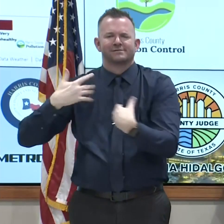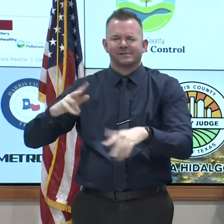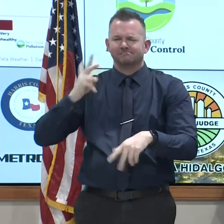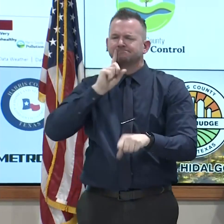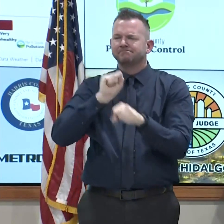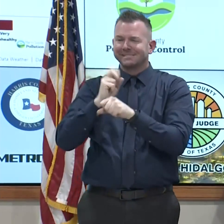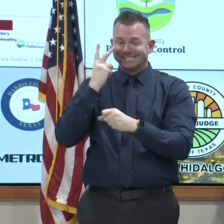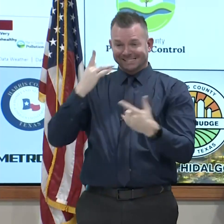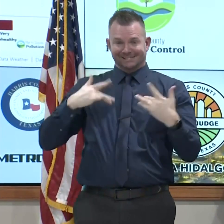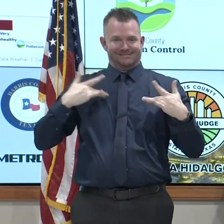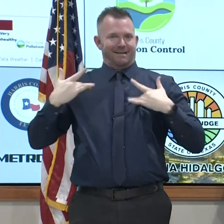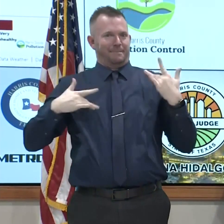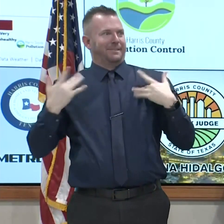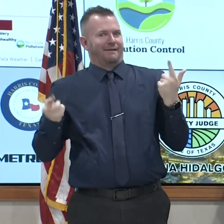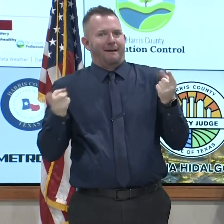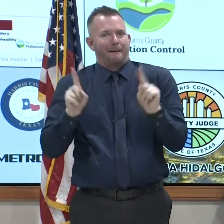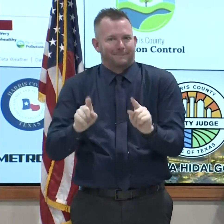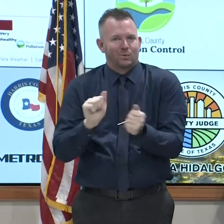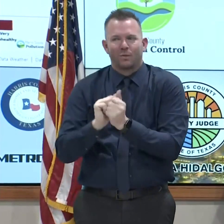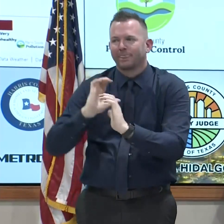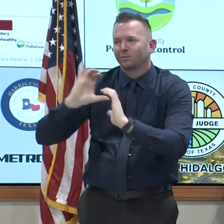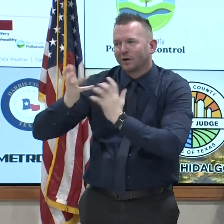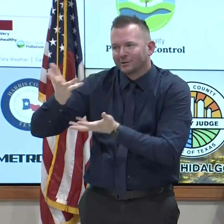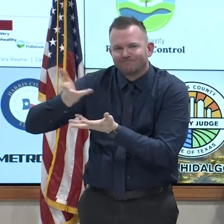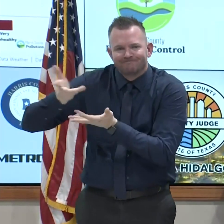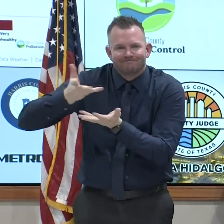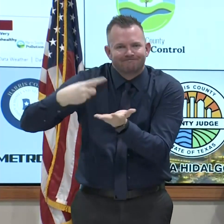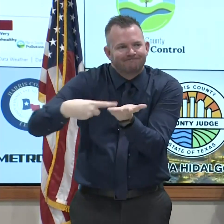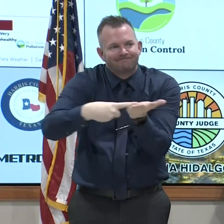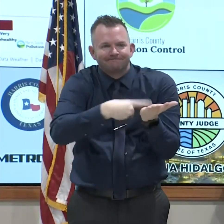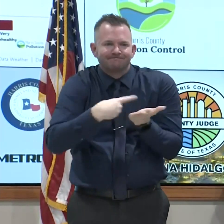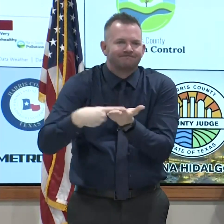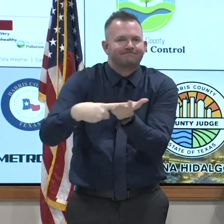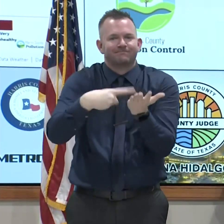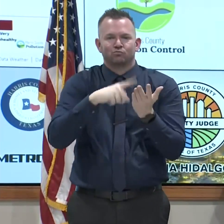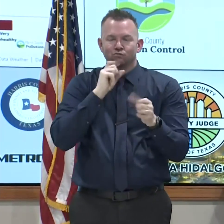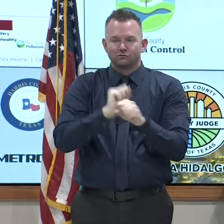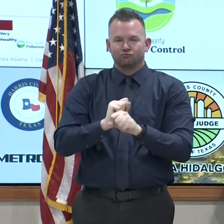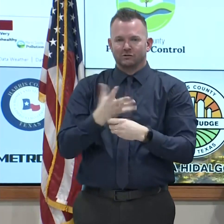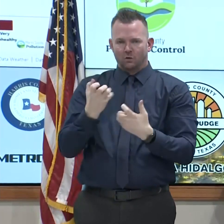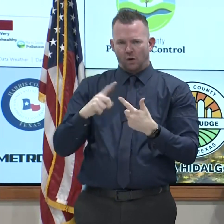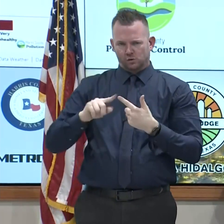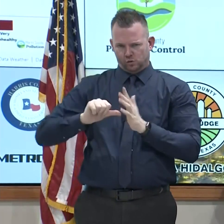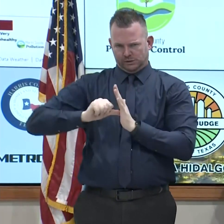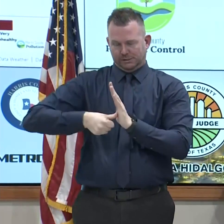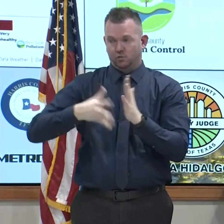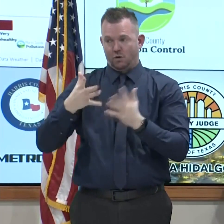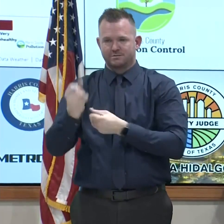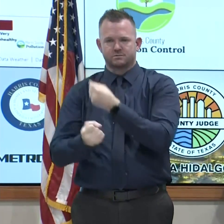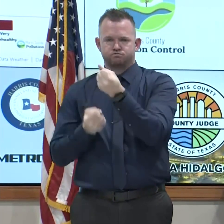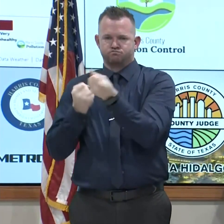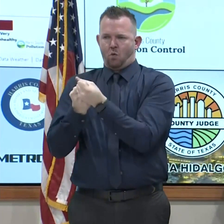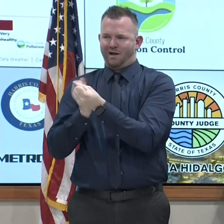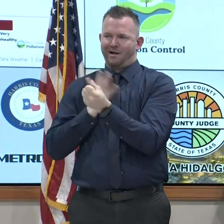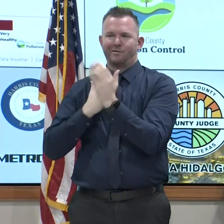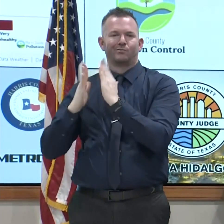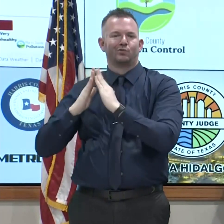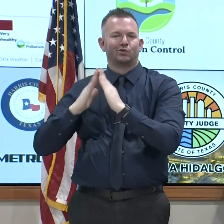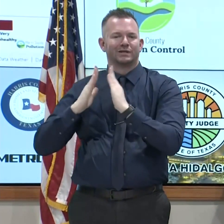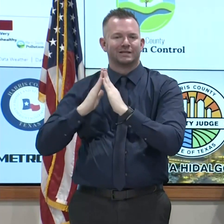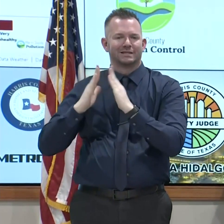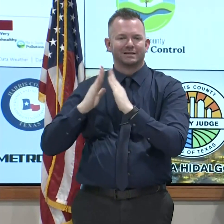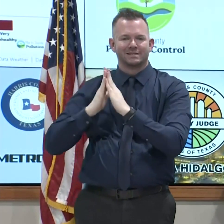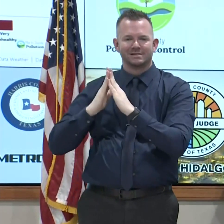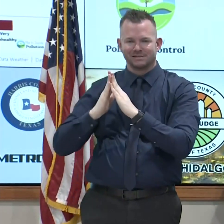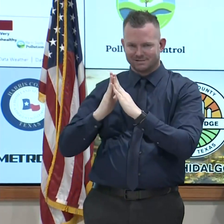that we really want to say, that the support from the community, our stakeholders, Commissioner's Court is tremendous. We're